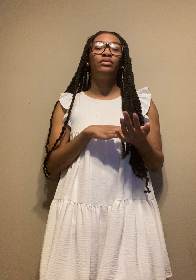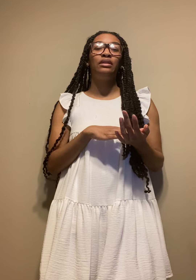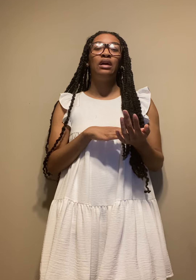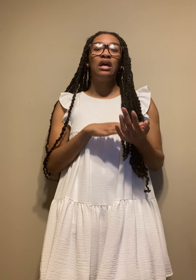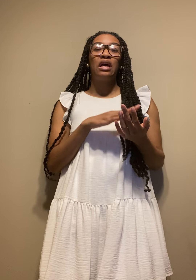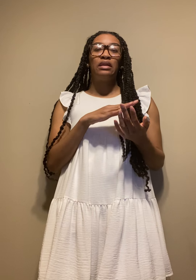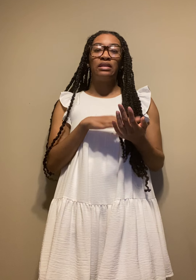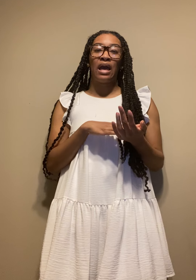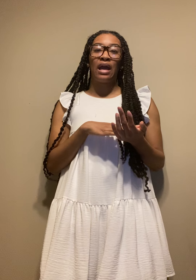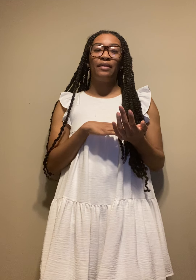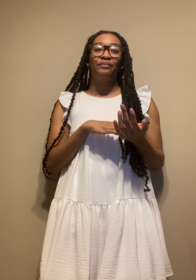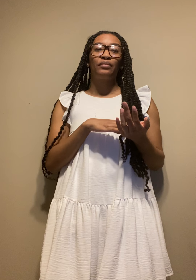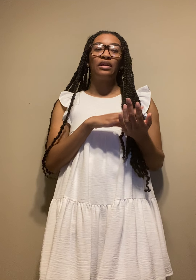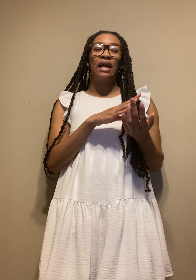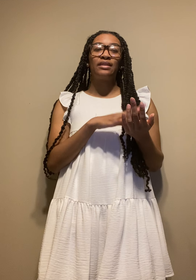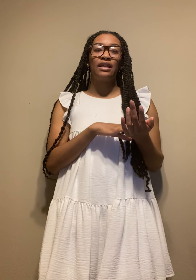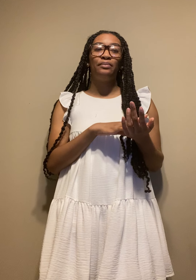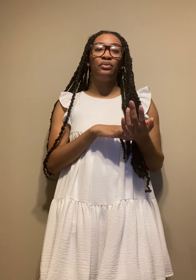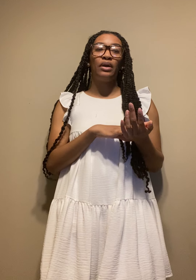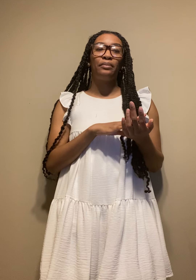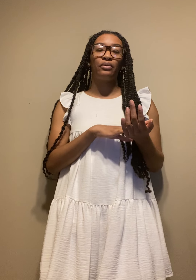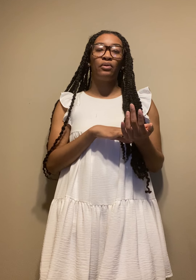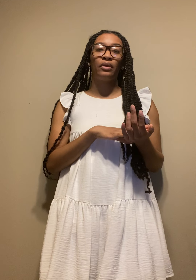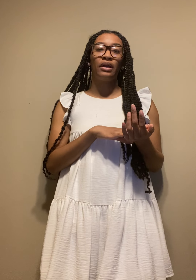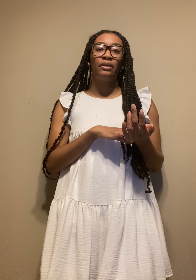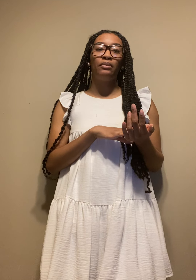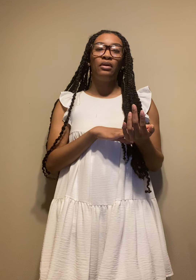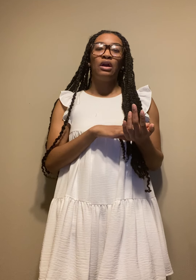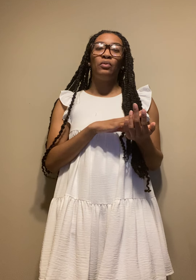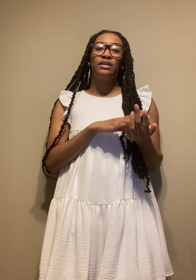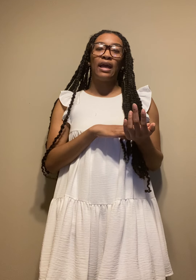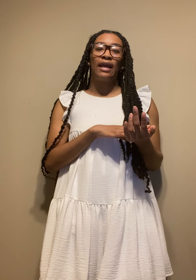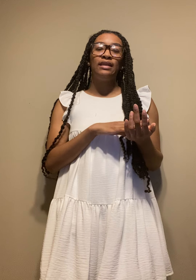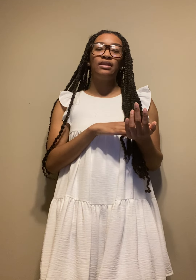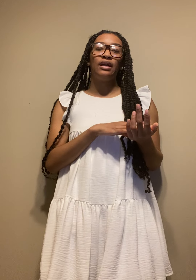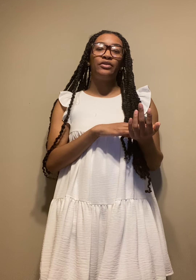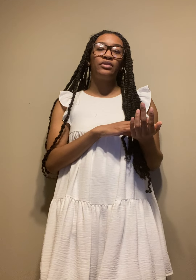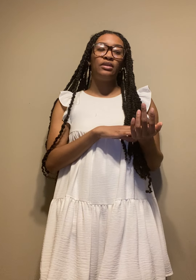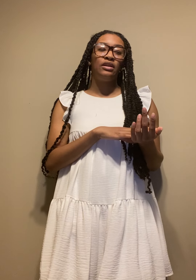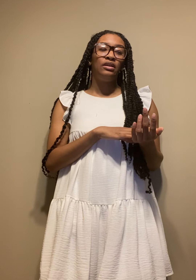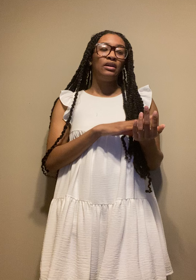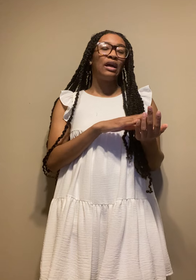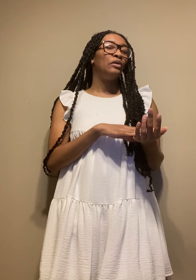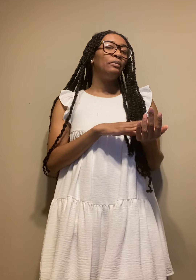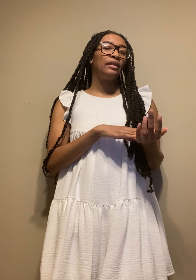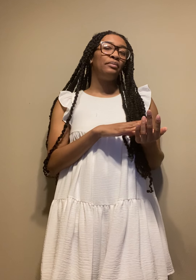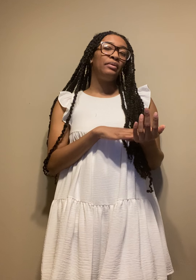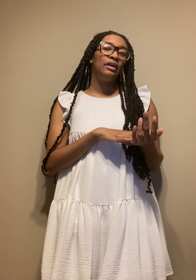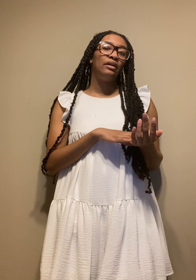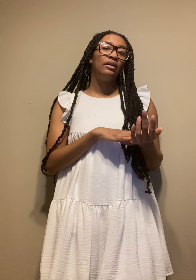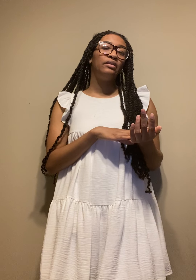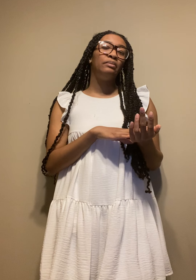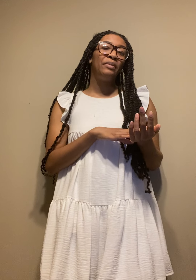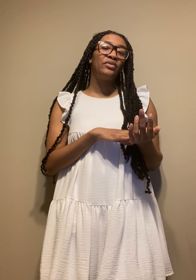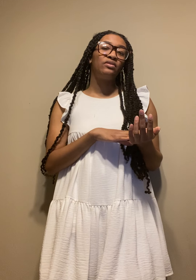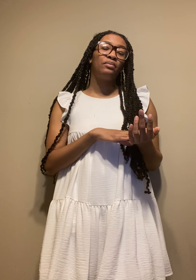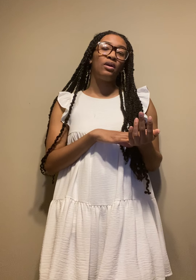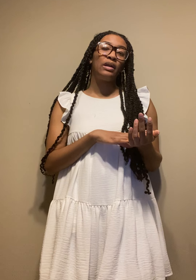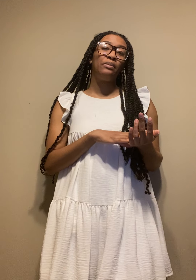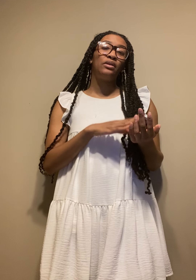Newton that that 10-point program was easily understood not only by the members of the party, but